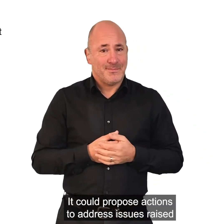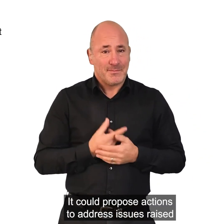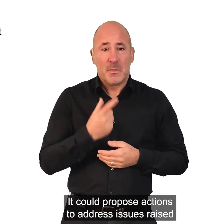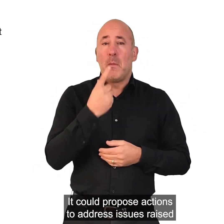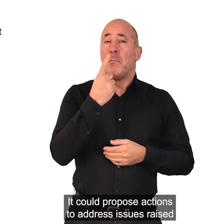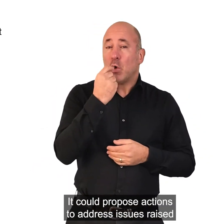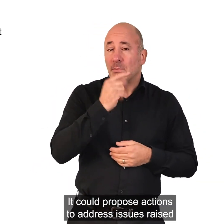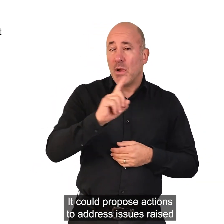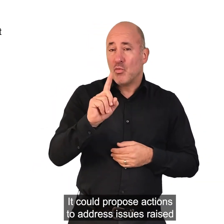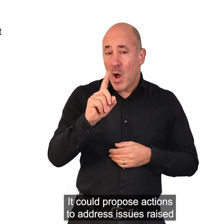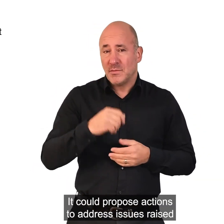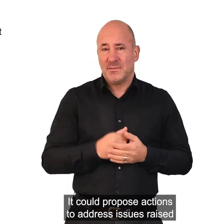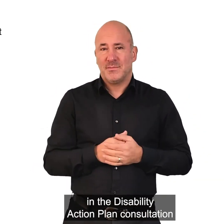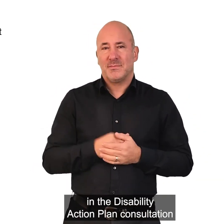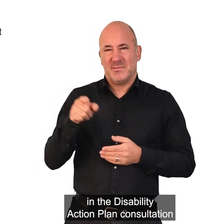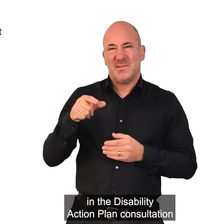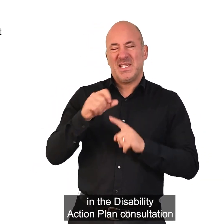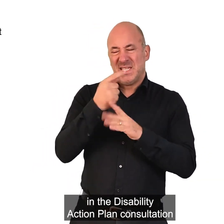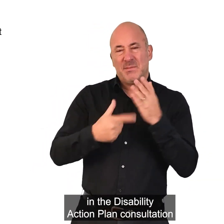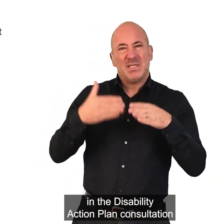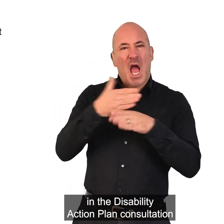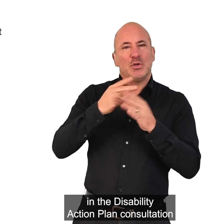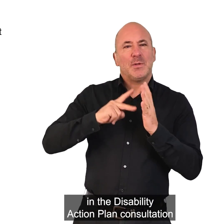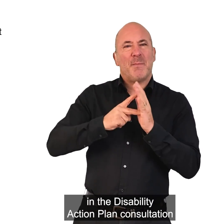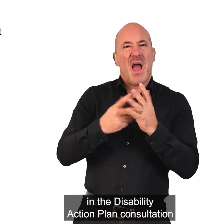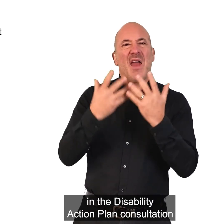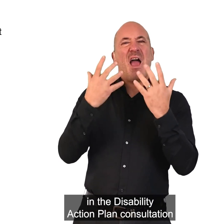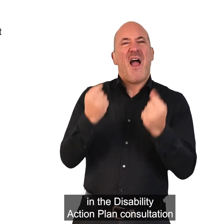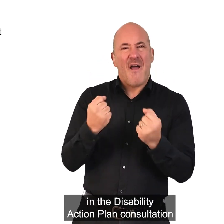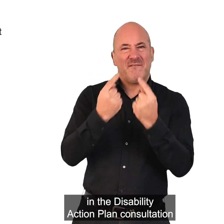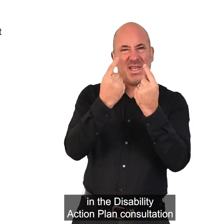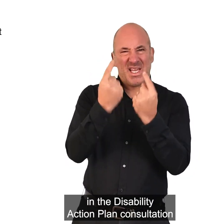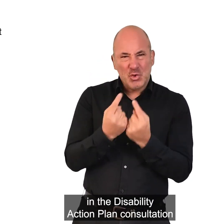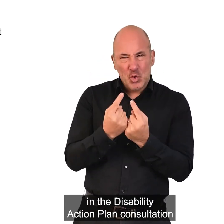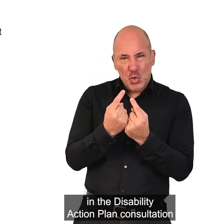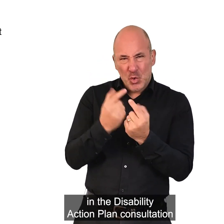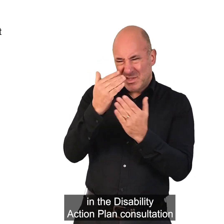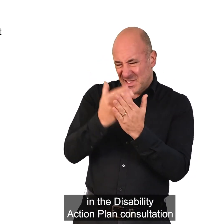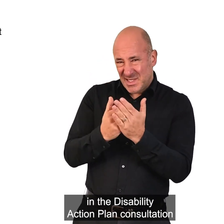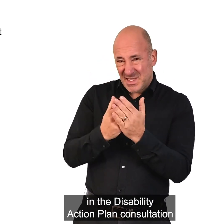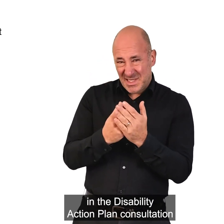It could propose actions to address issues raised in the Disability Action Plan consultation,